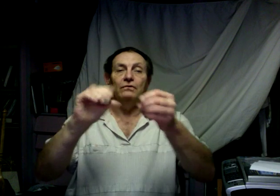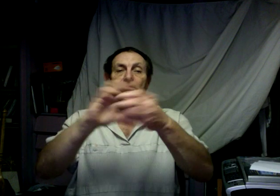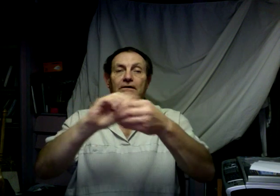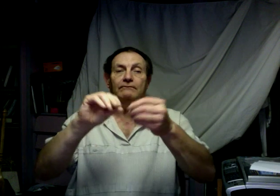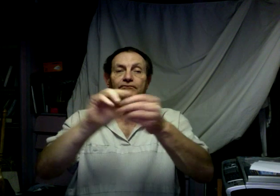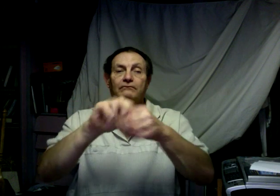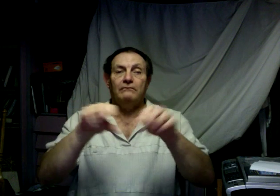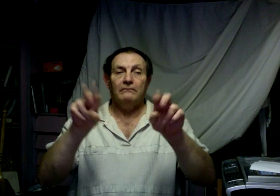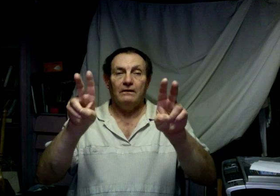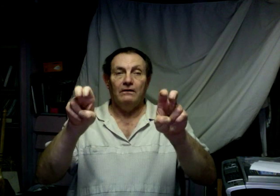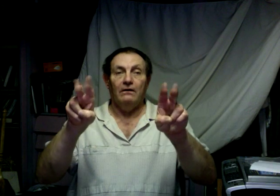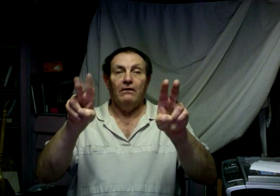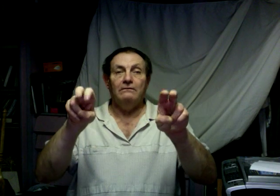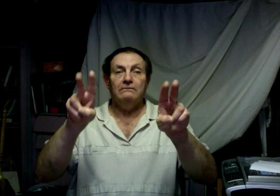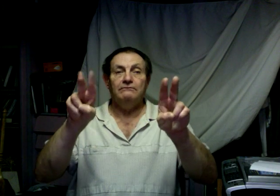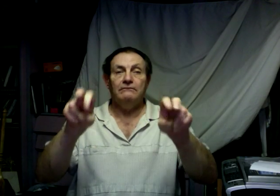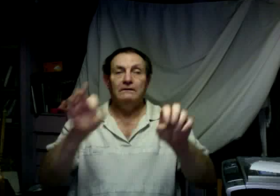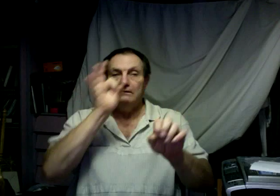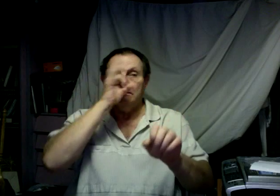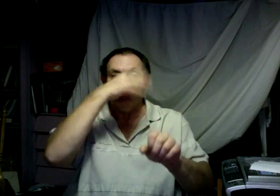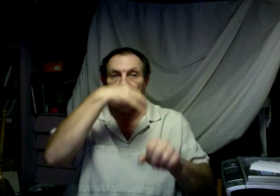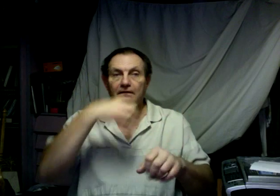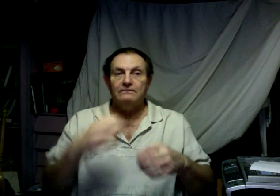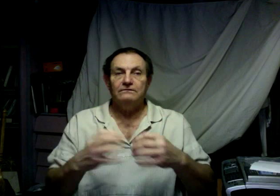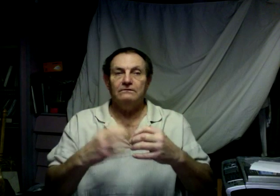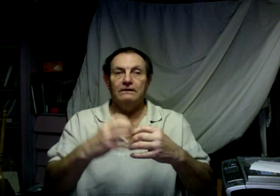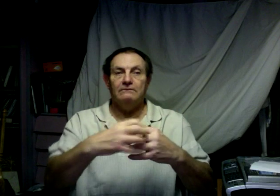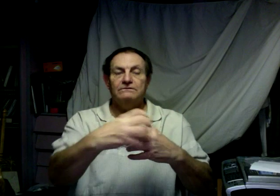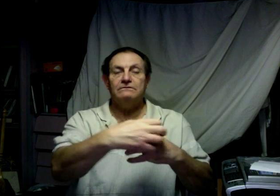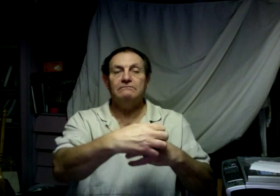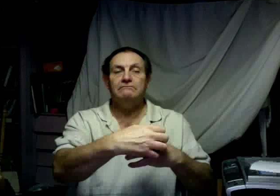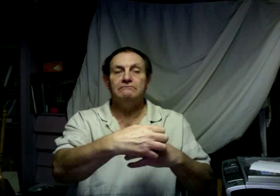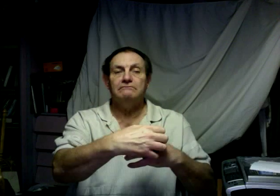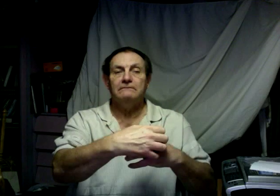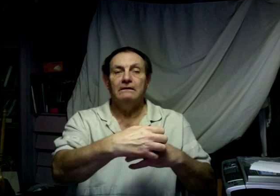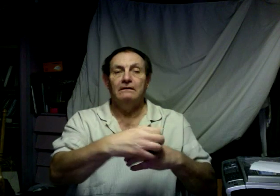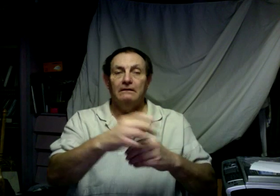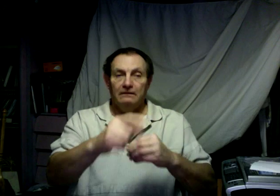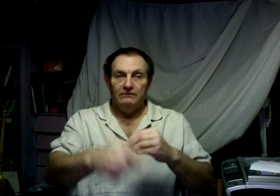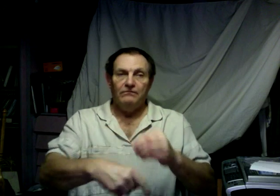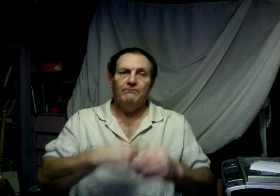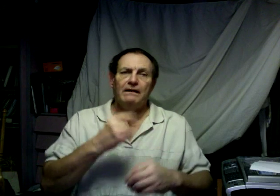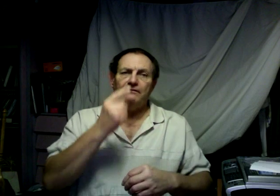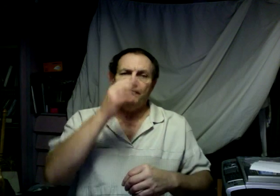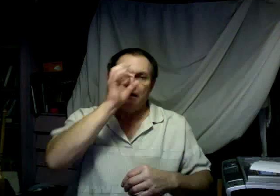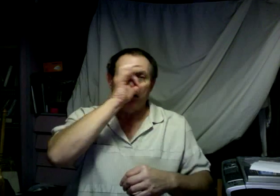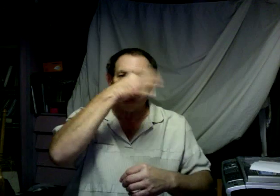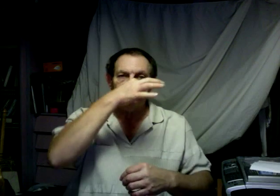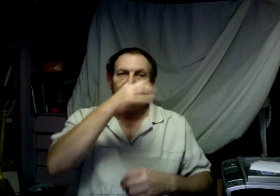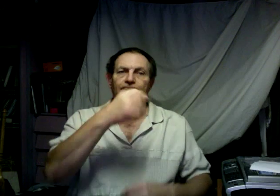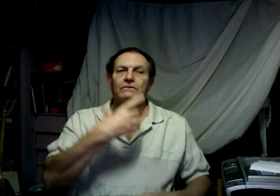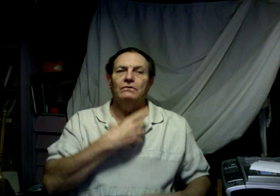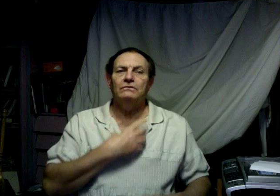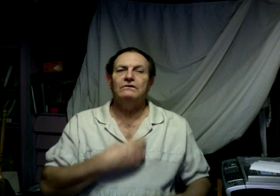story called Fox and the Grapes. It's about a fox who was